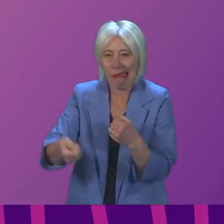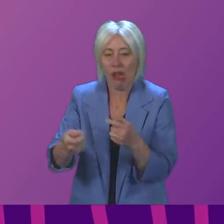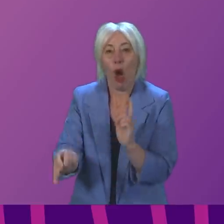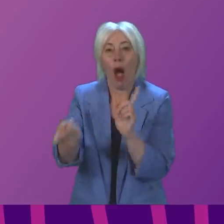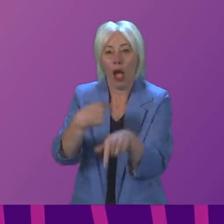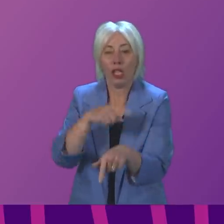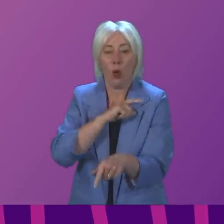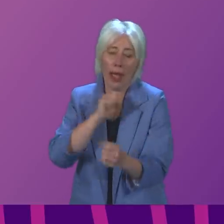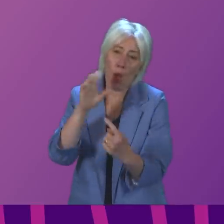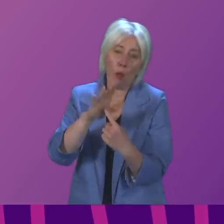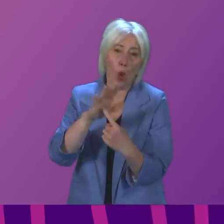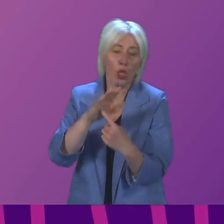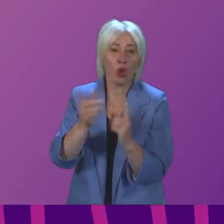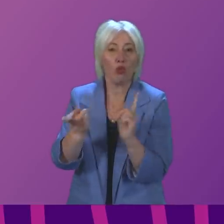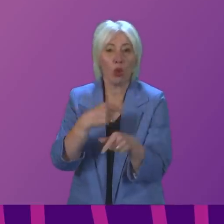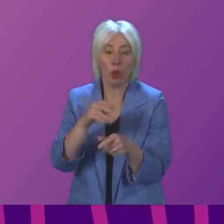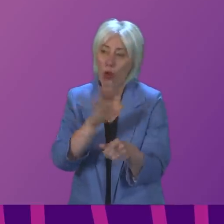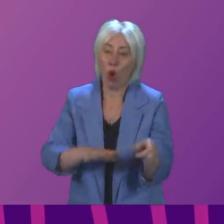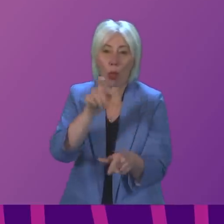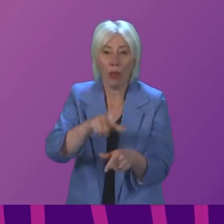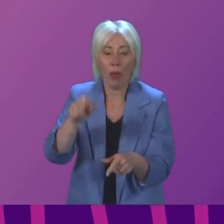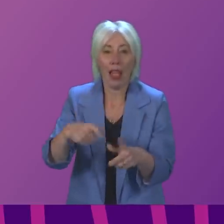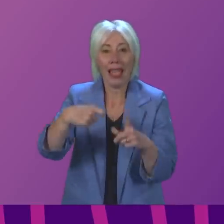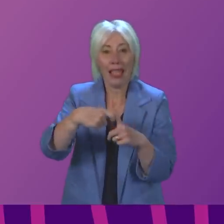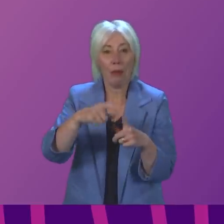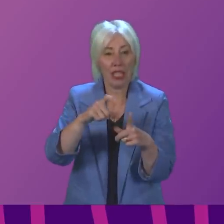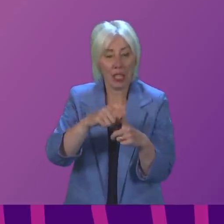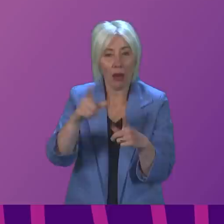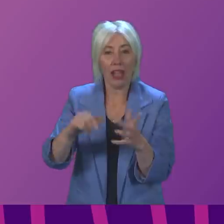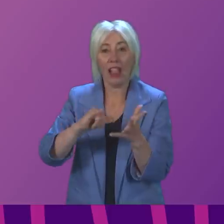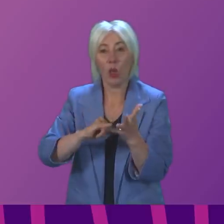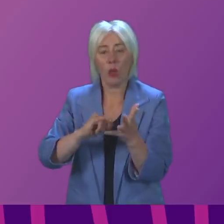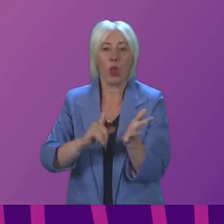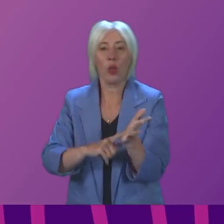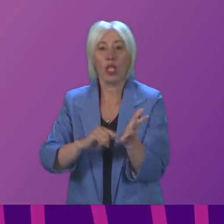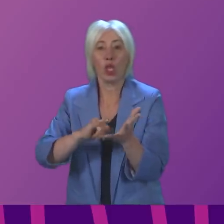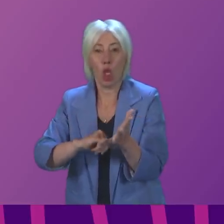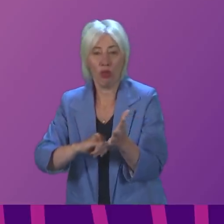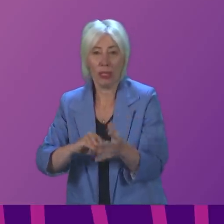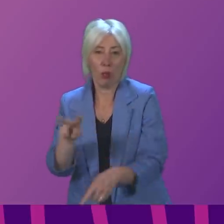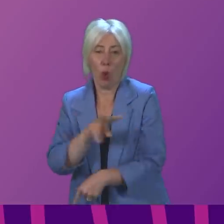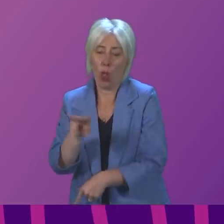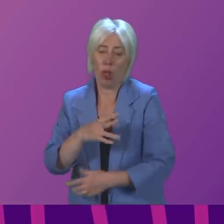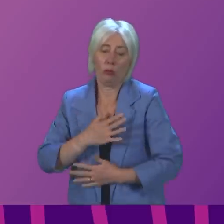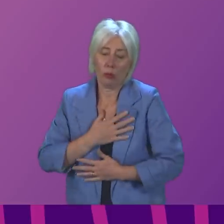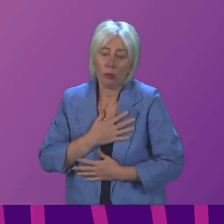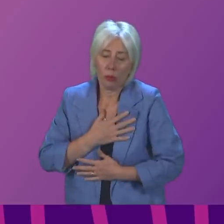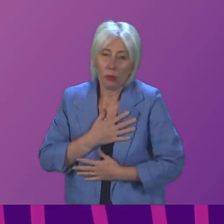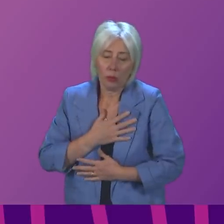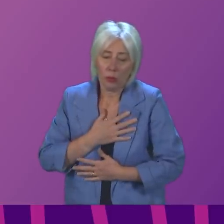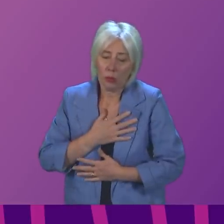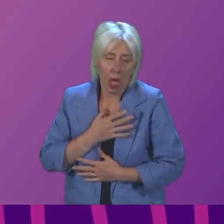important to patients and their families across the country. Firstly, to Kimberly Darroch and Louise Lawrence, I absolutely understand the